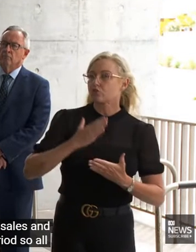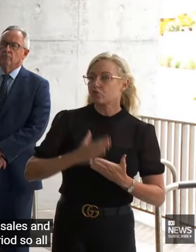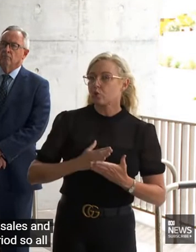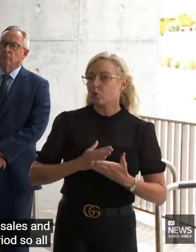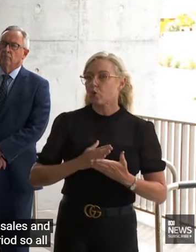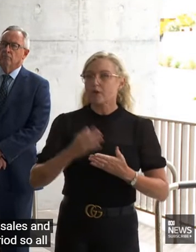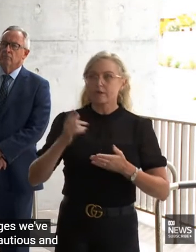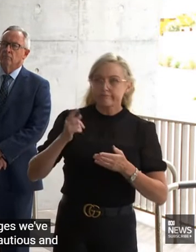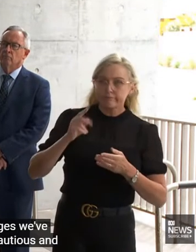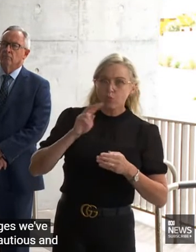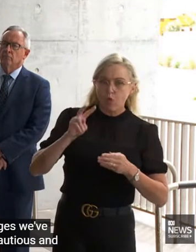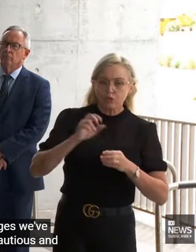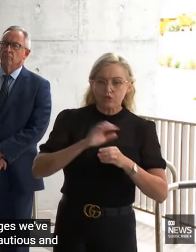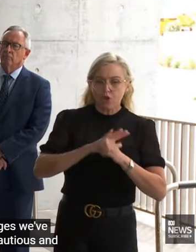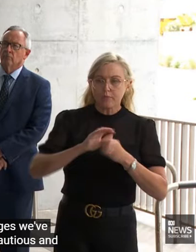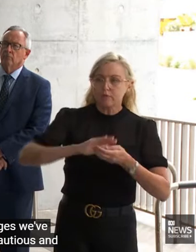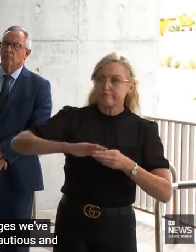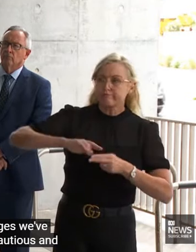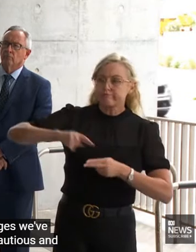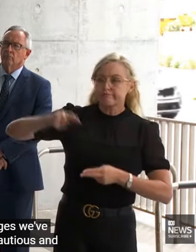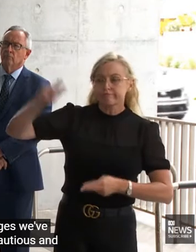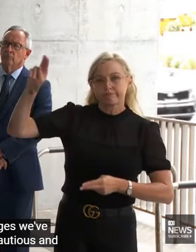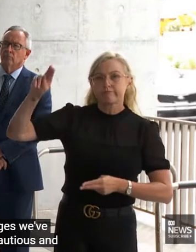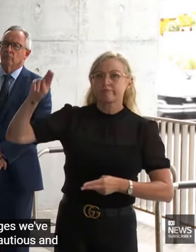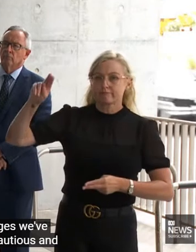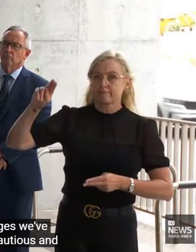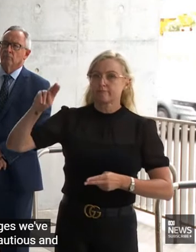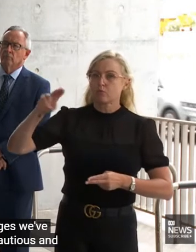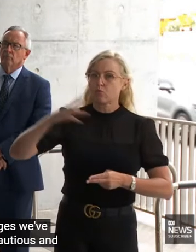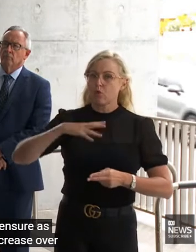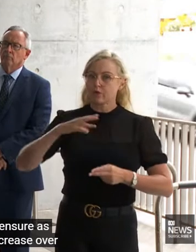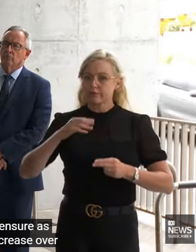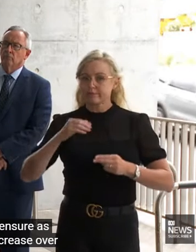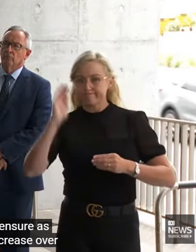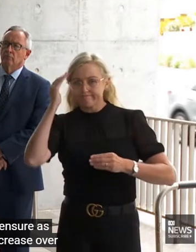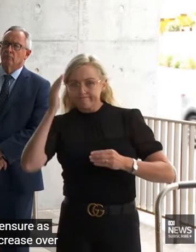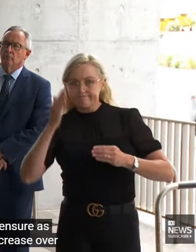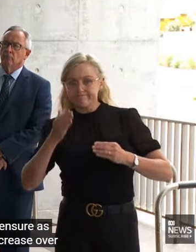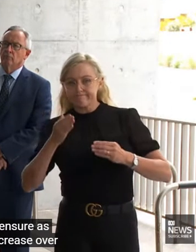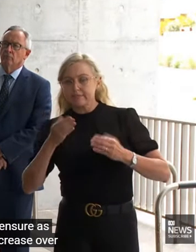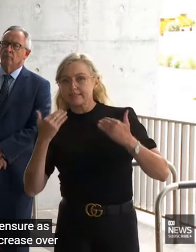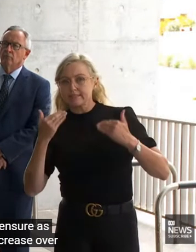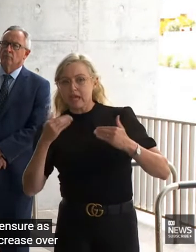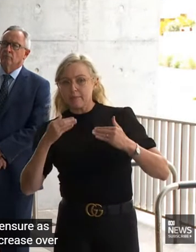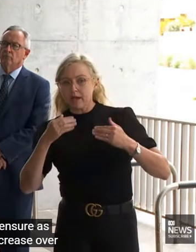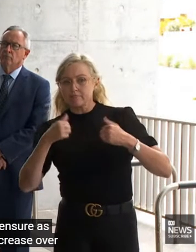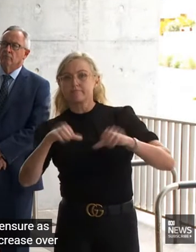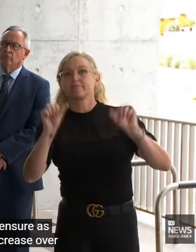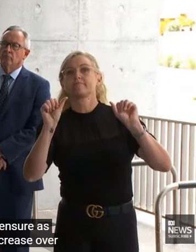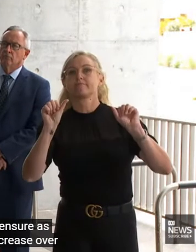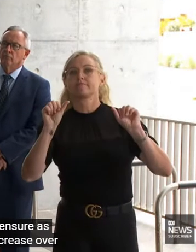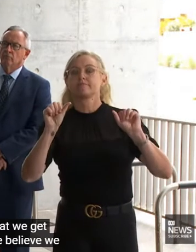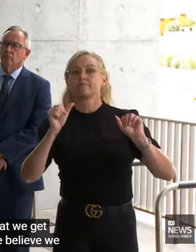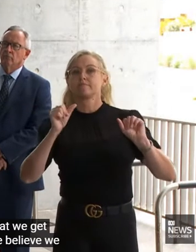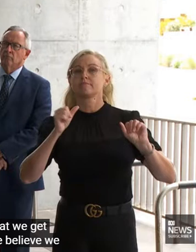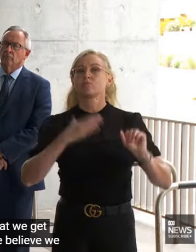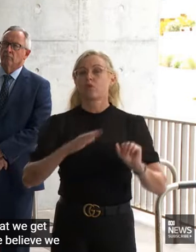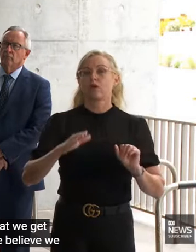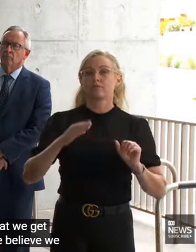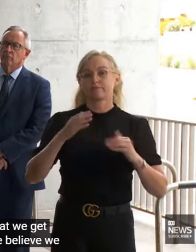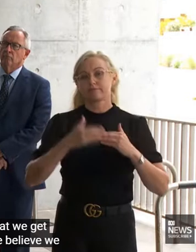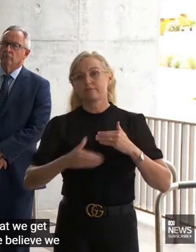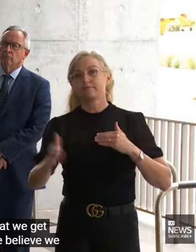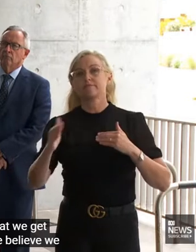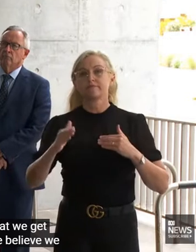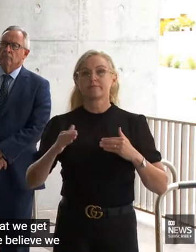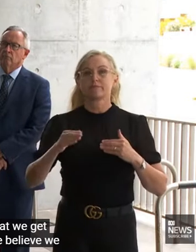numbers increase over this period of time that we get through the summer. We believe we will, and that New South Wales will continue to lead